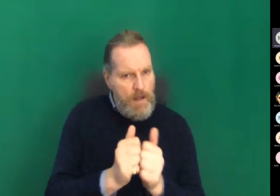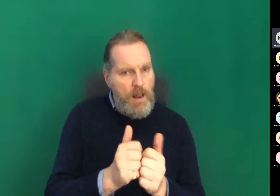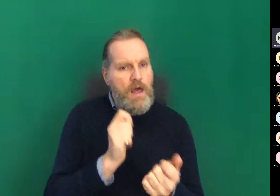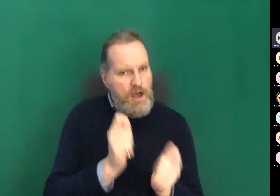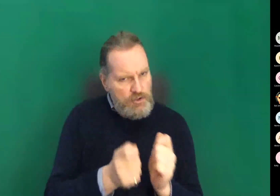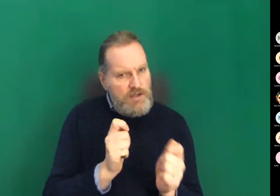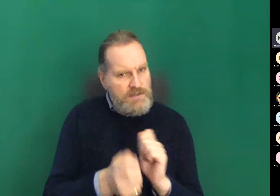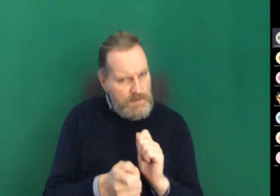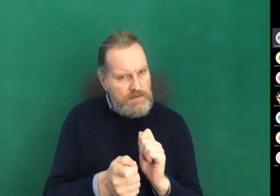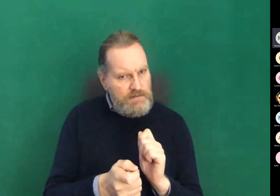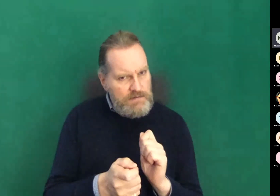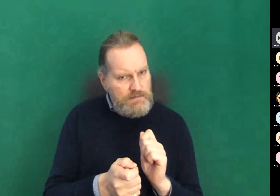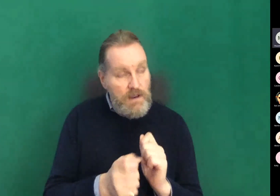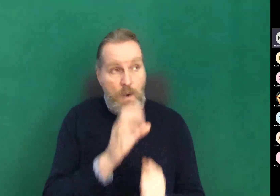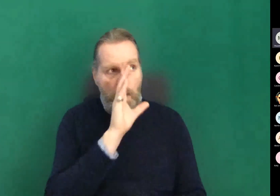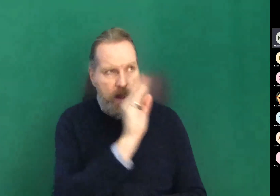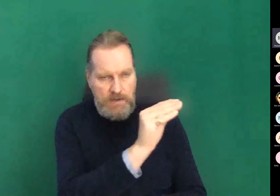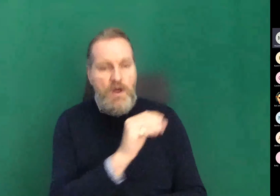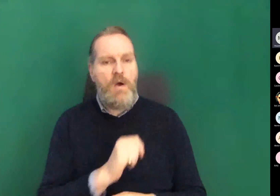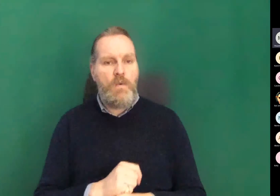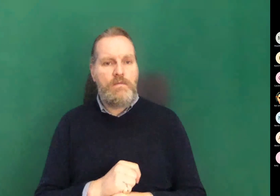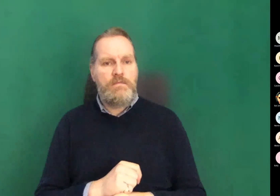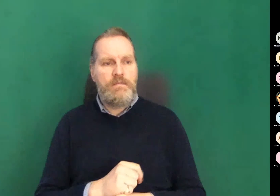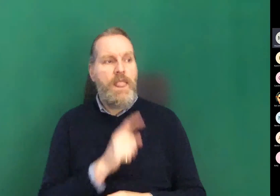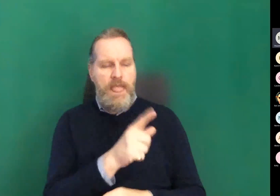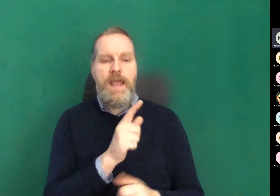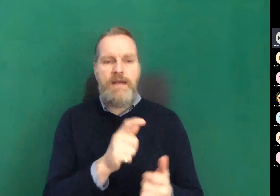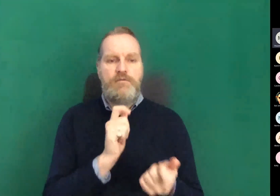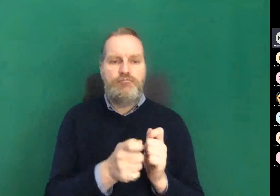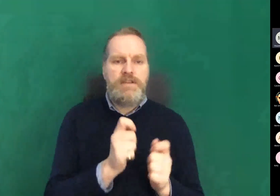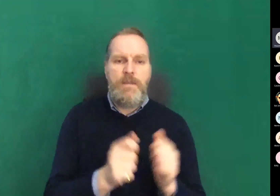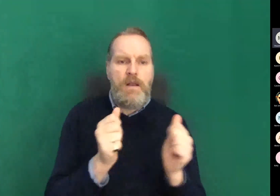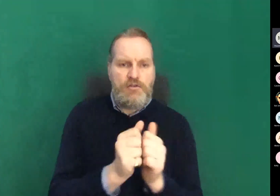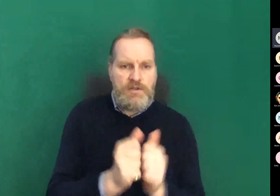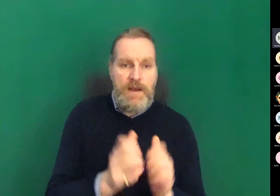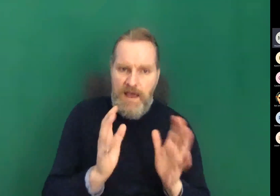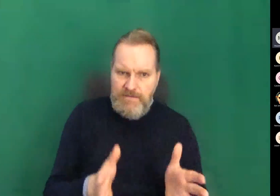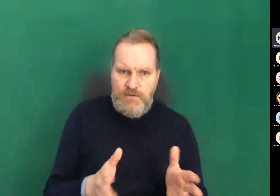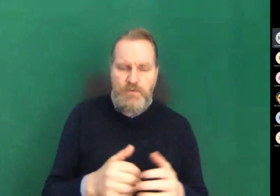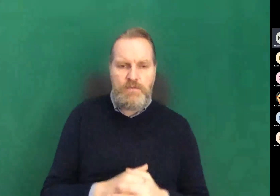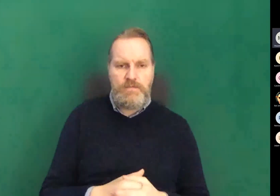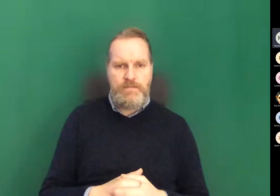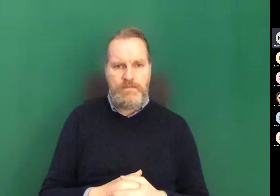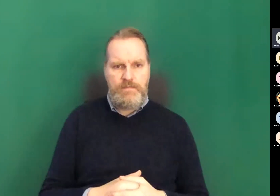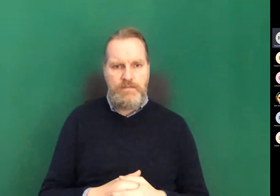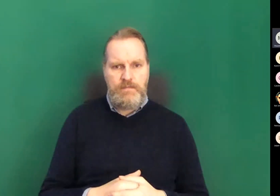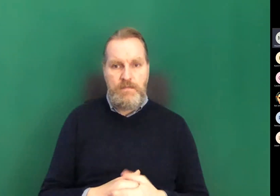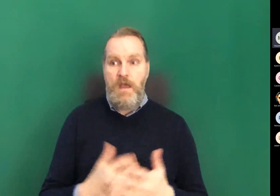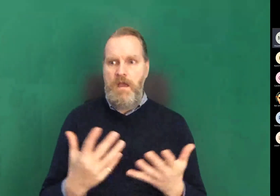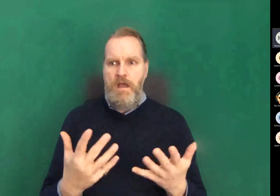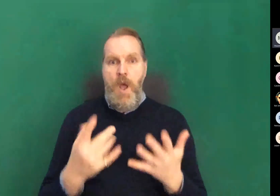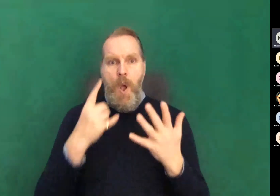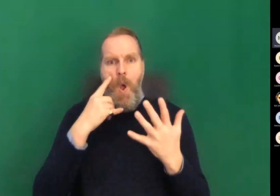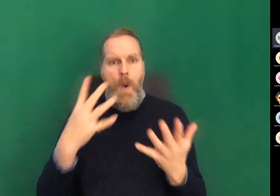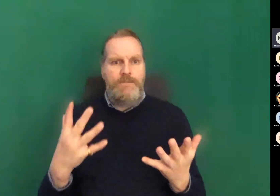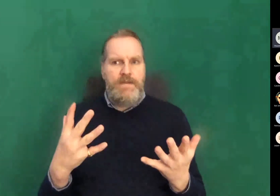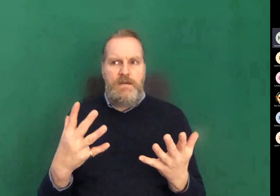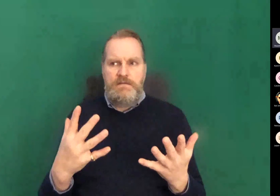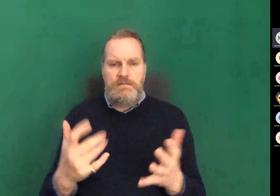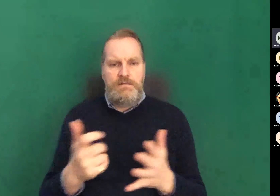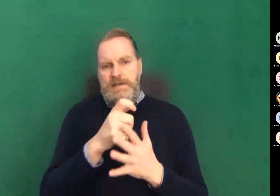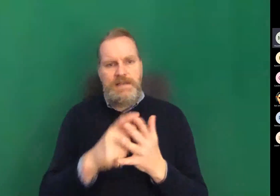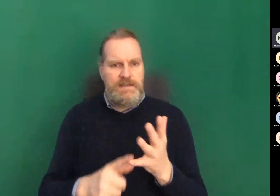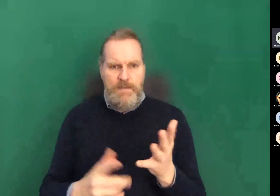notified of, or they should be aware of. In the case of obvious disabilities, the